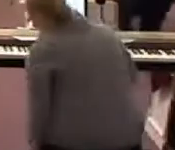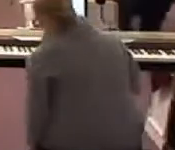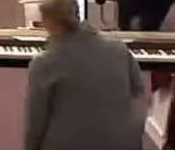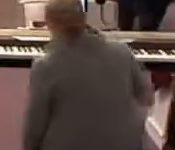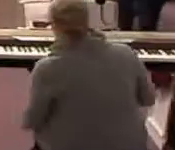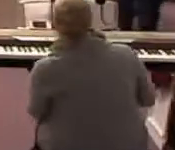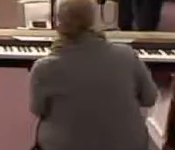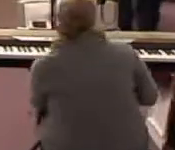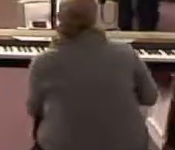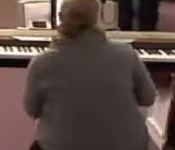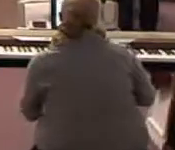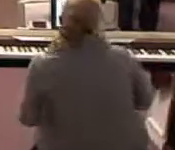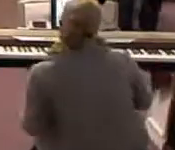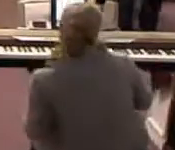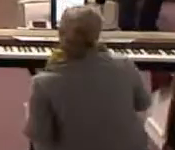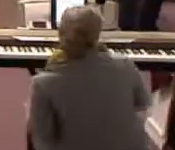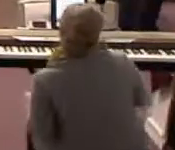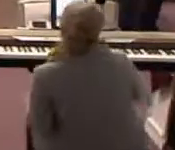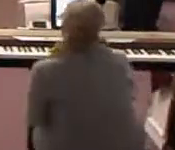Brother Tom, Brother Perry.